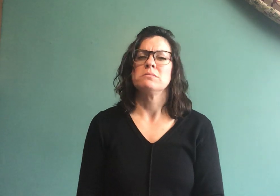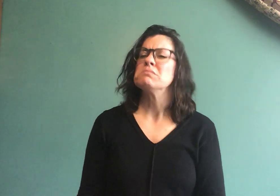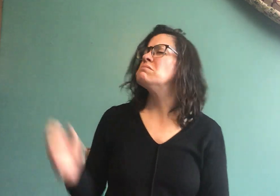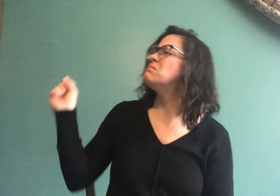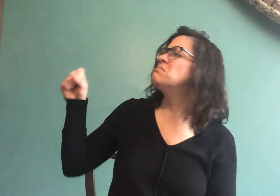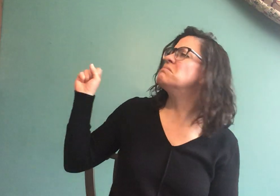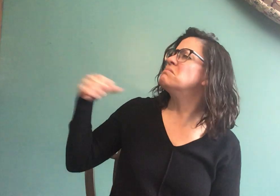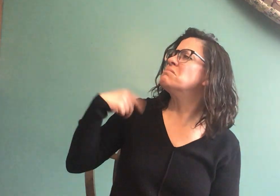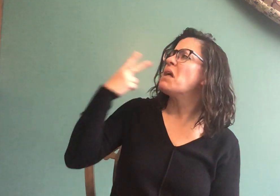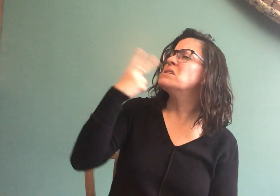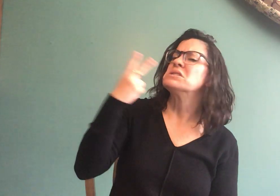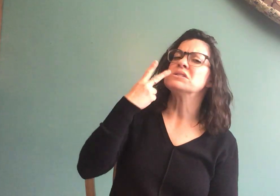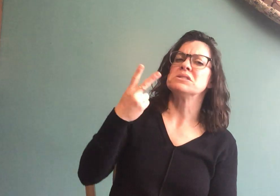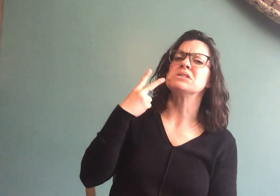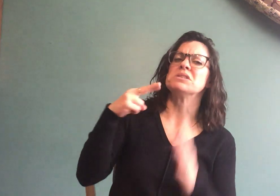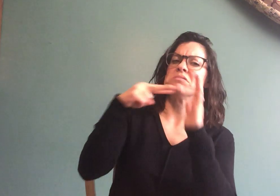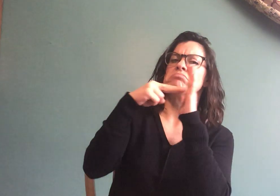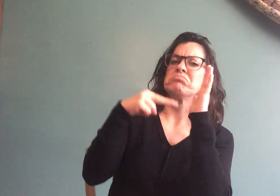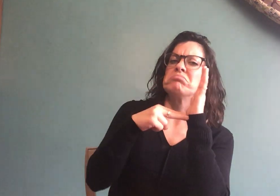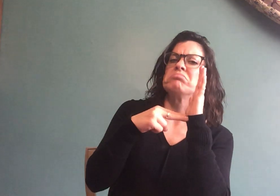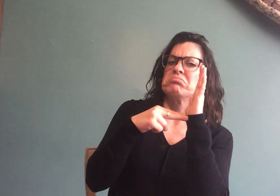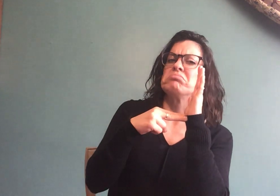have a receptacle in your wall that's two-prong?